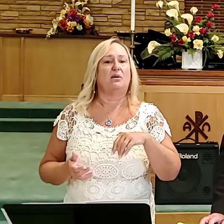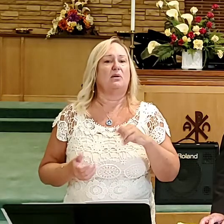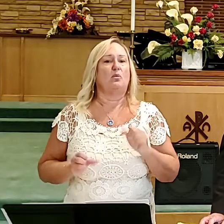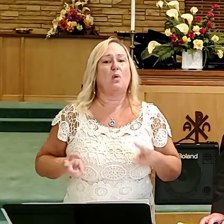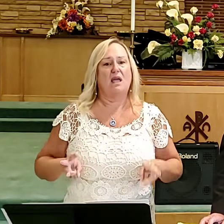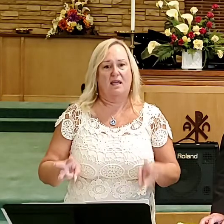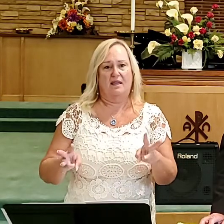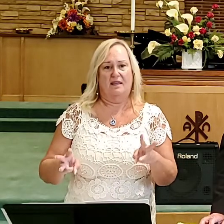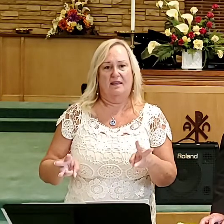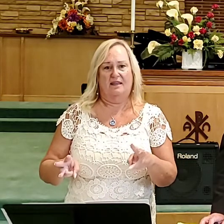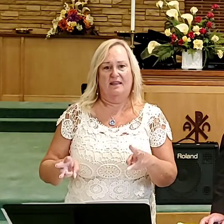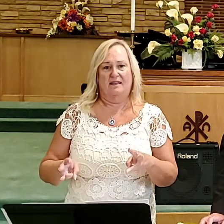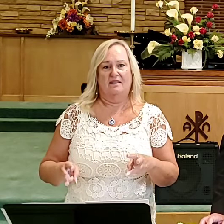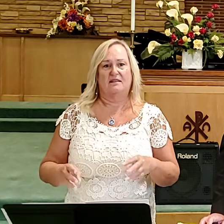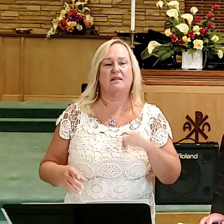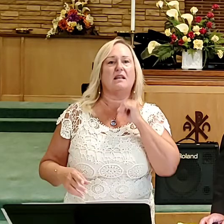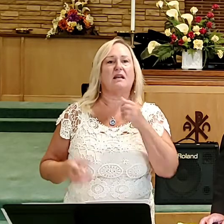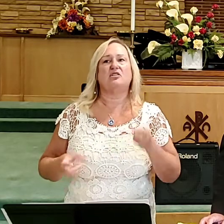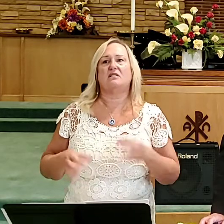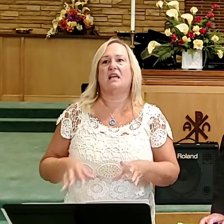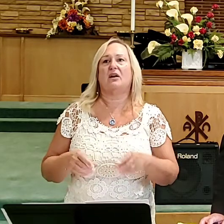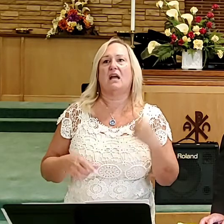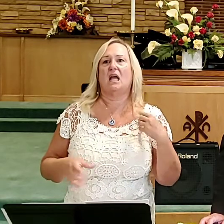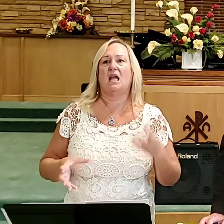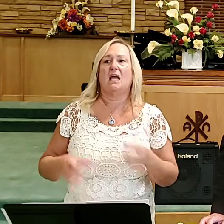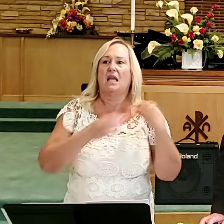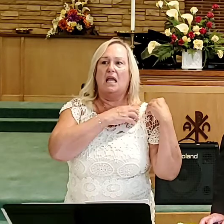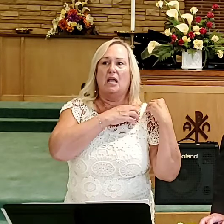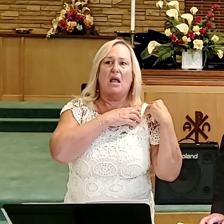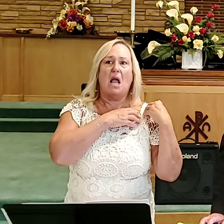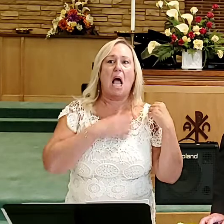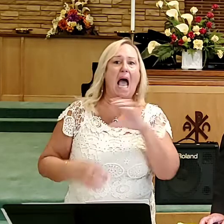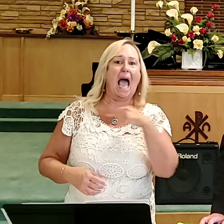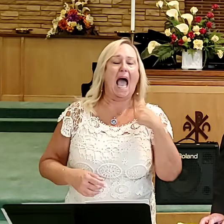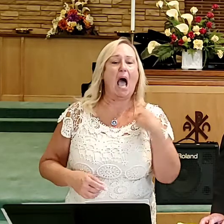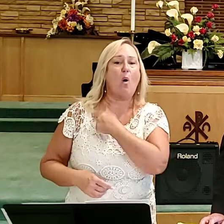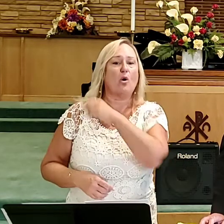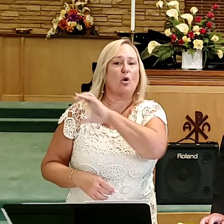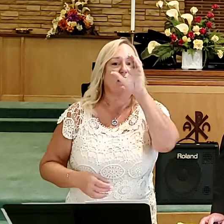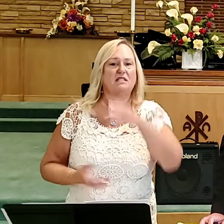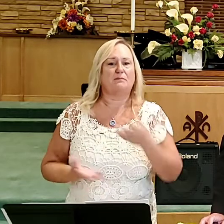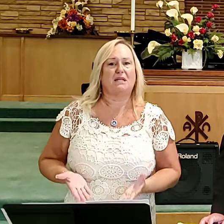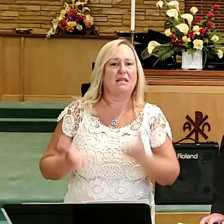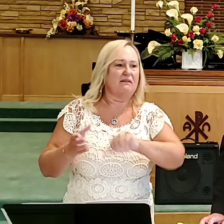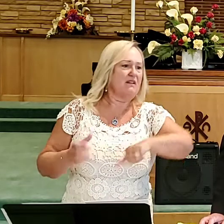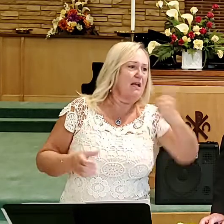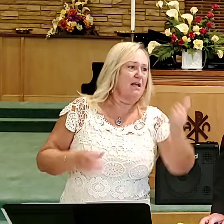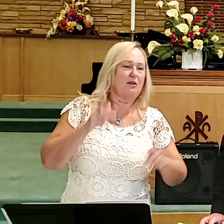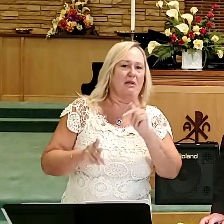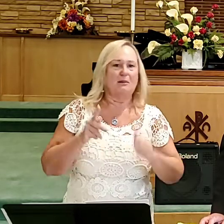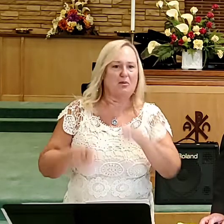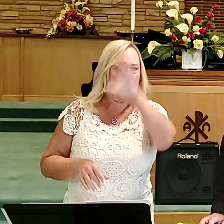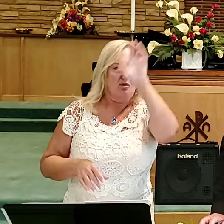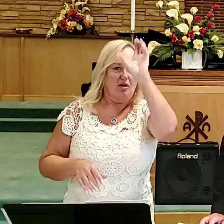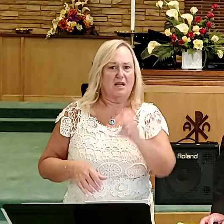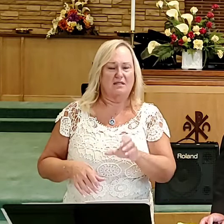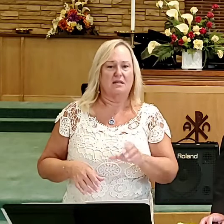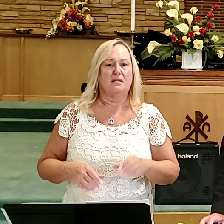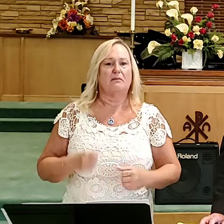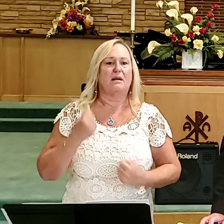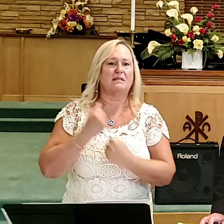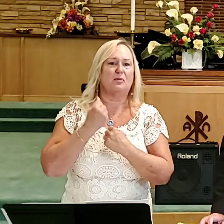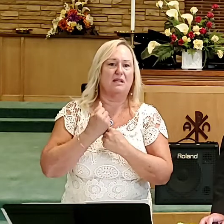Is that not a way to not just carry our cross, but to lift someone else's by supporting